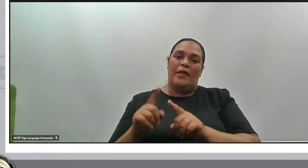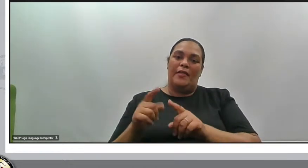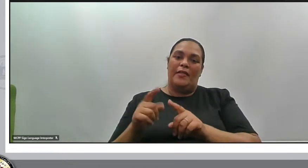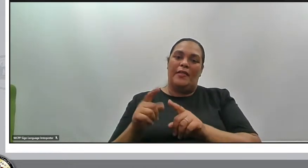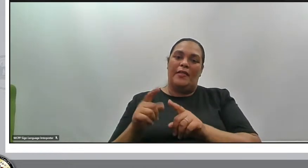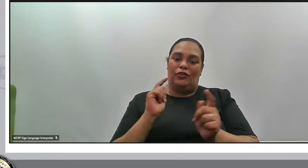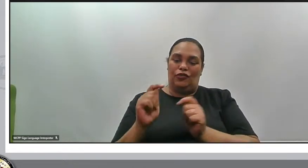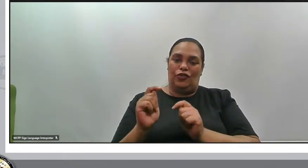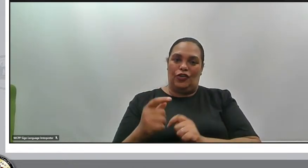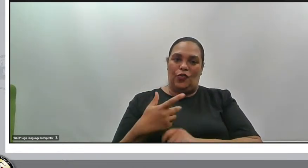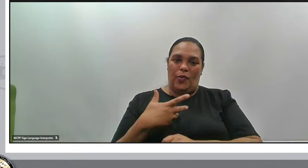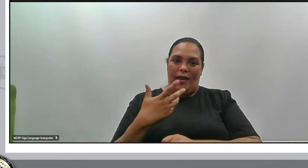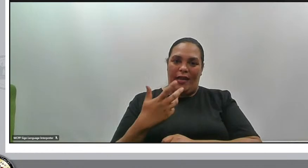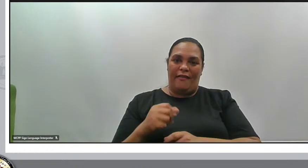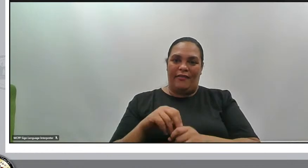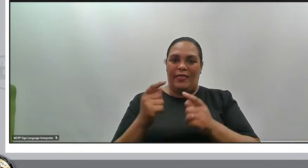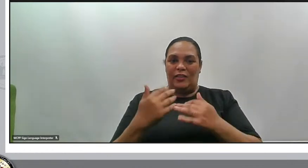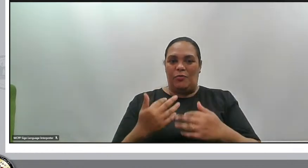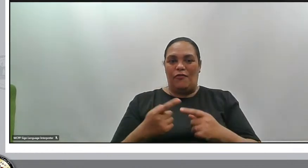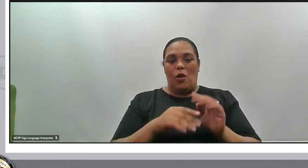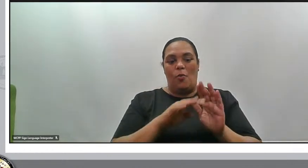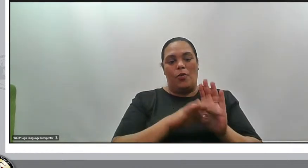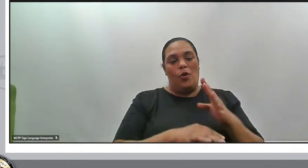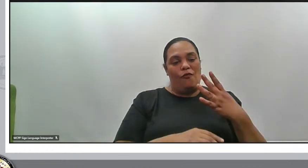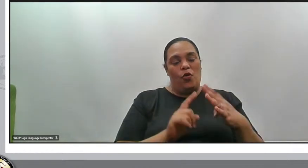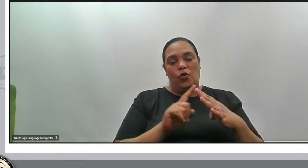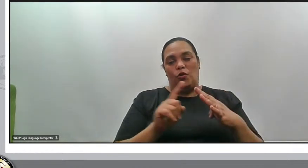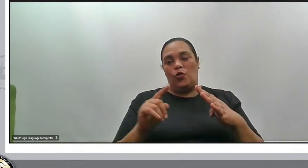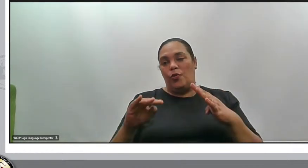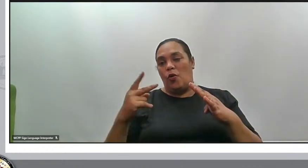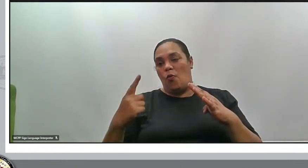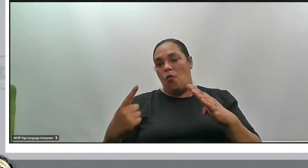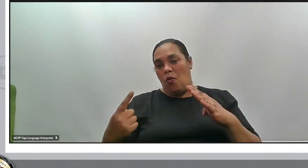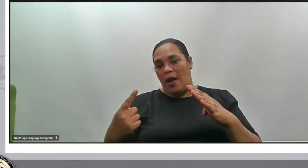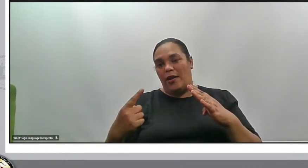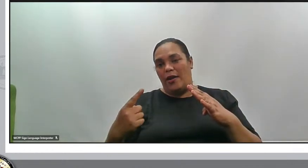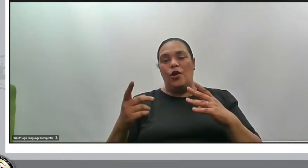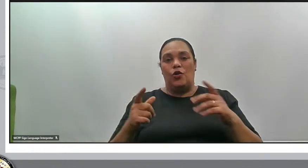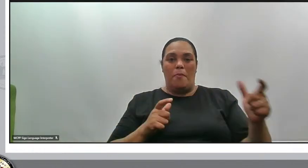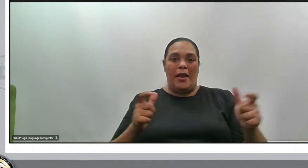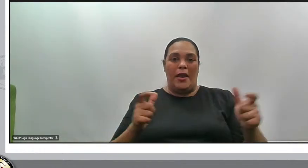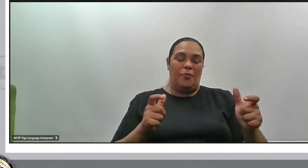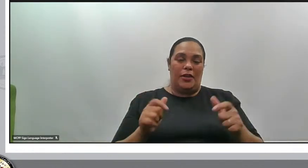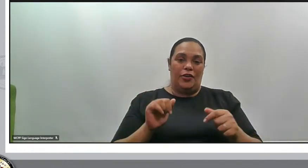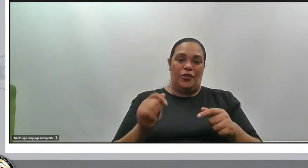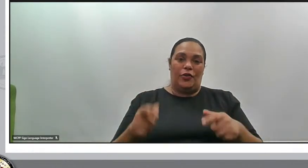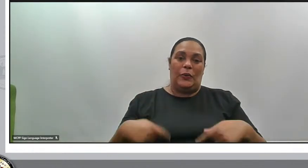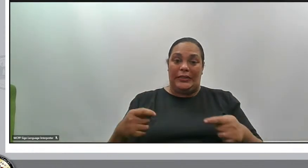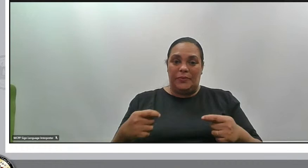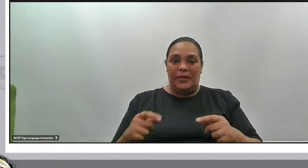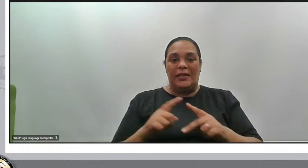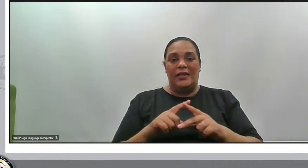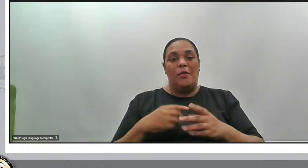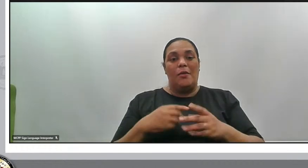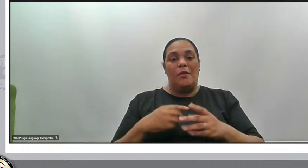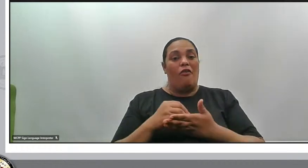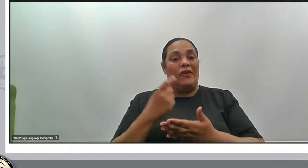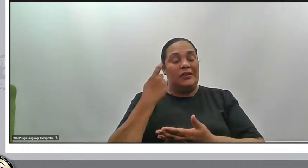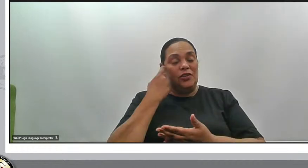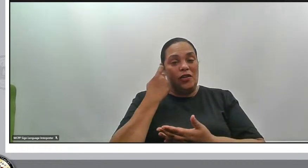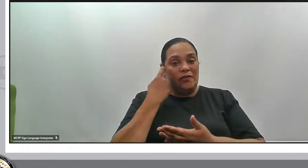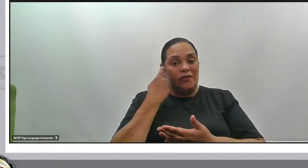that we have done in this budget from Program 4 to Program 1 to manage the expenditure from there in Program 1. With regards to Office of the Secretary,